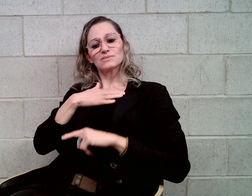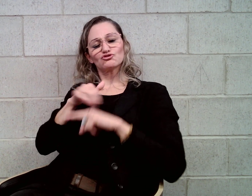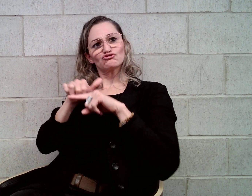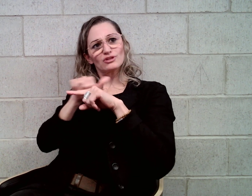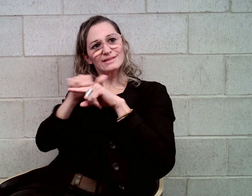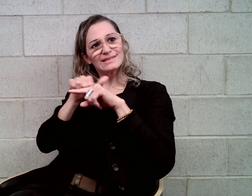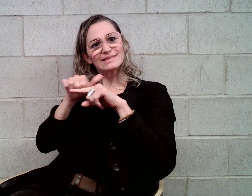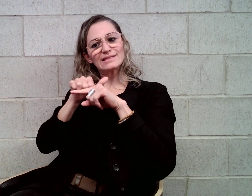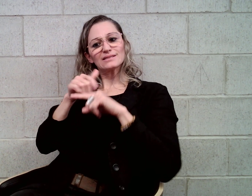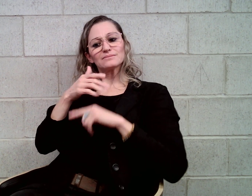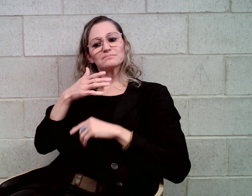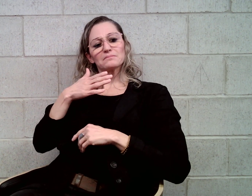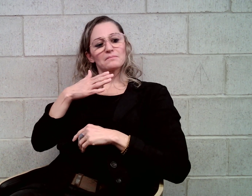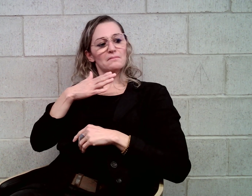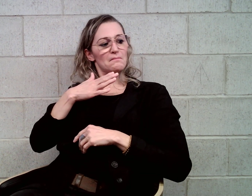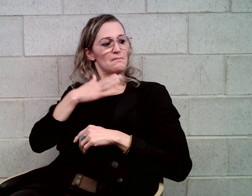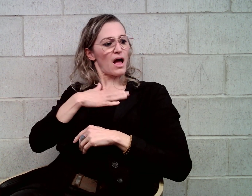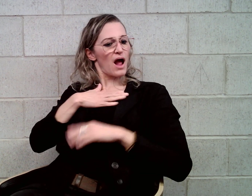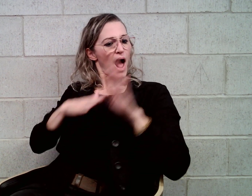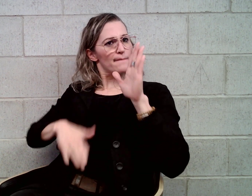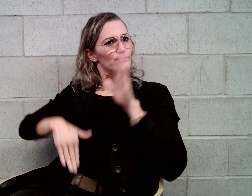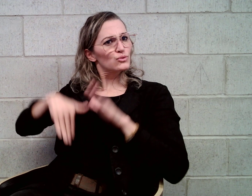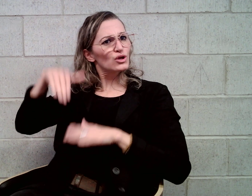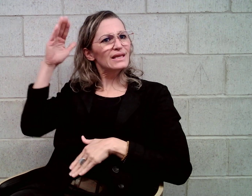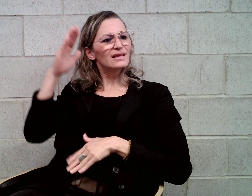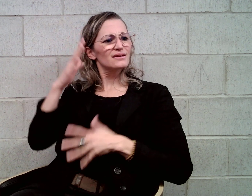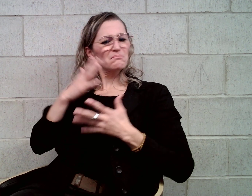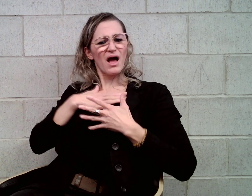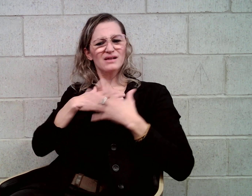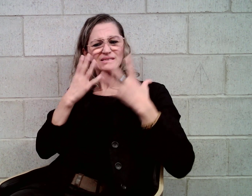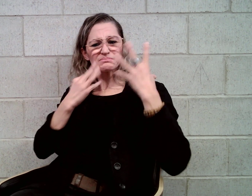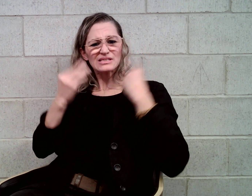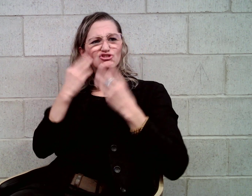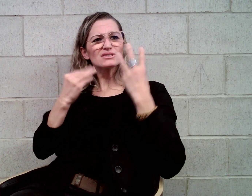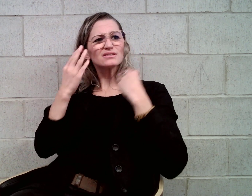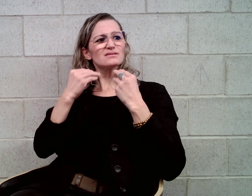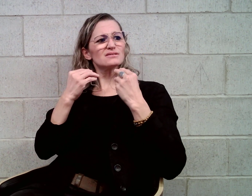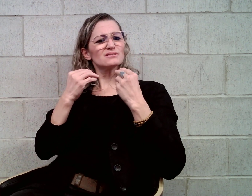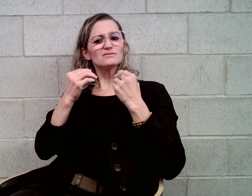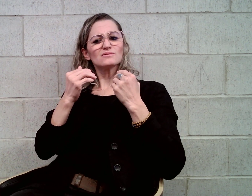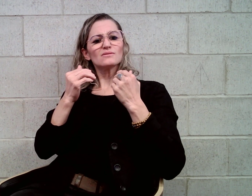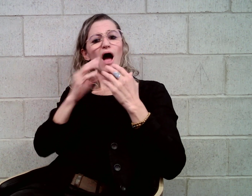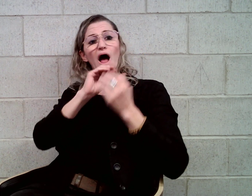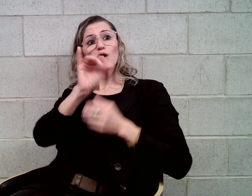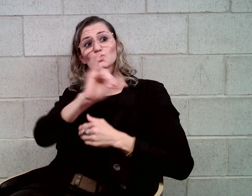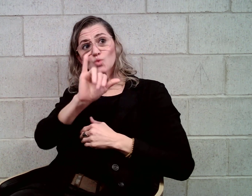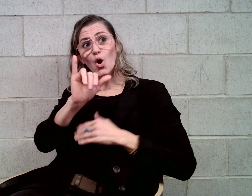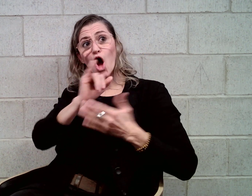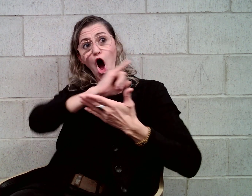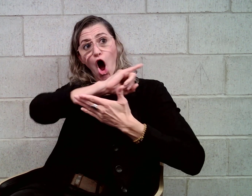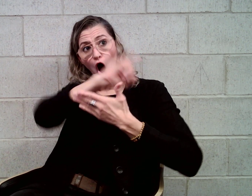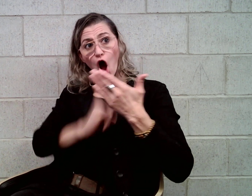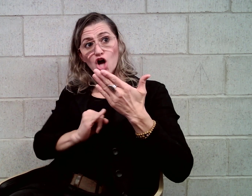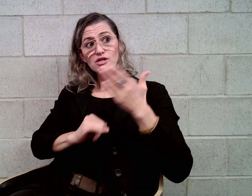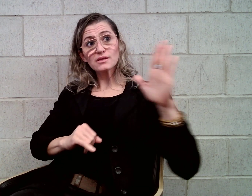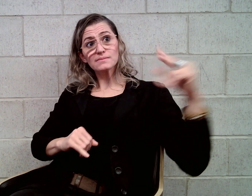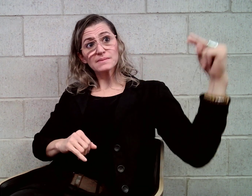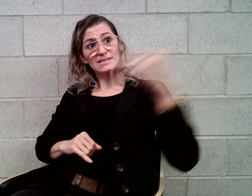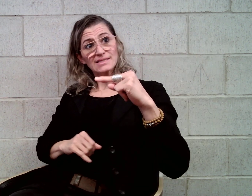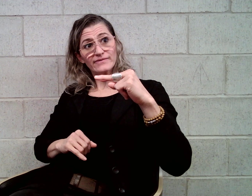untouchable. And yet from my training, my upbringing, my experience, and from an